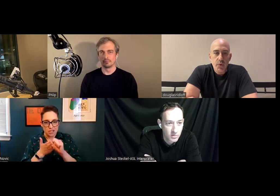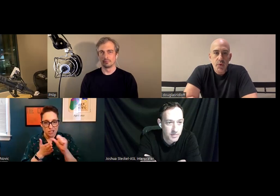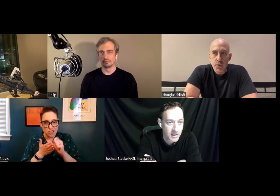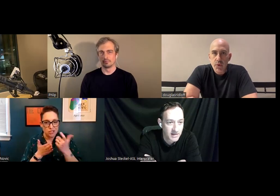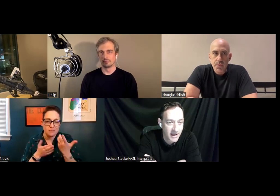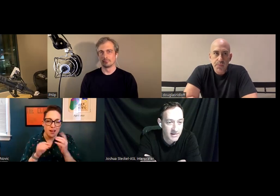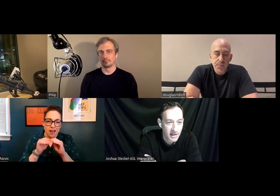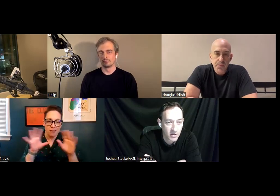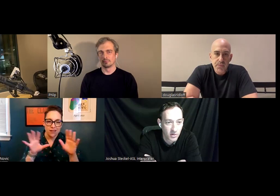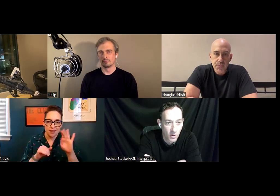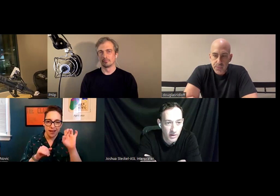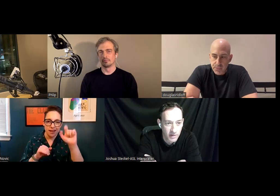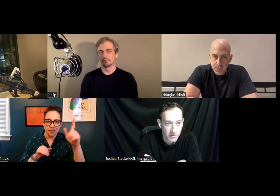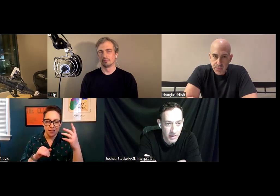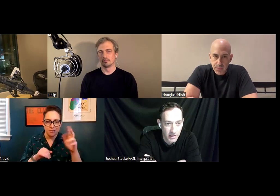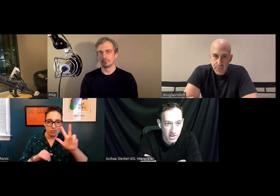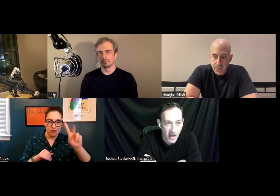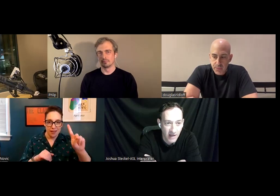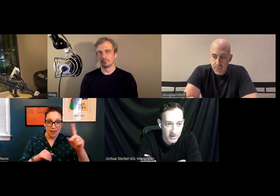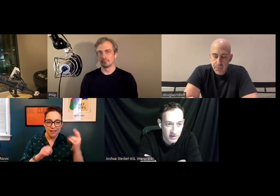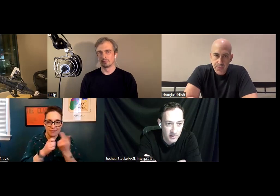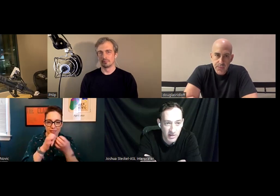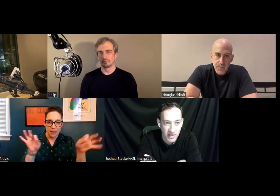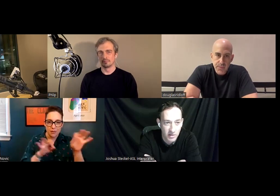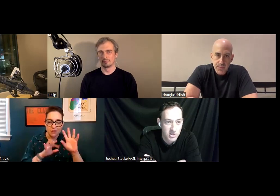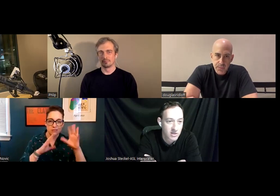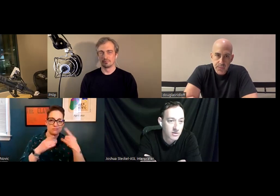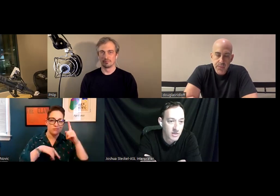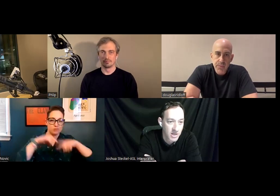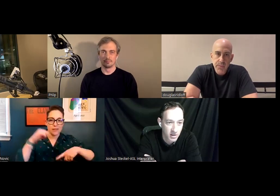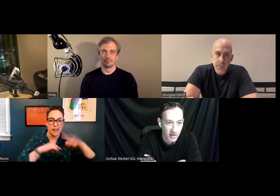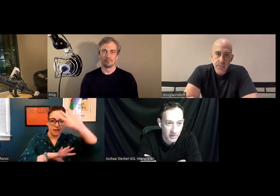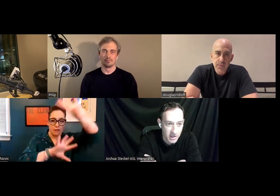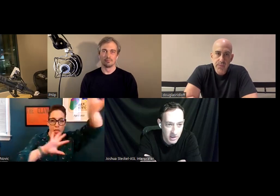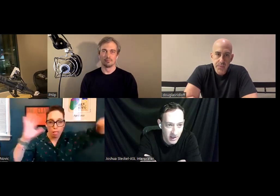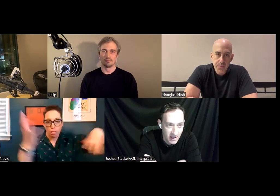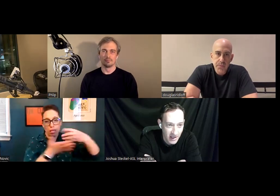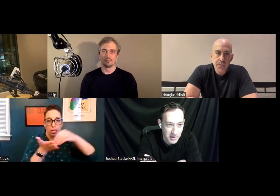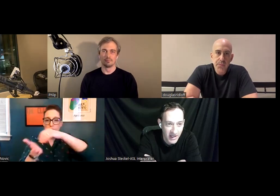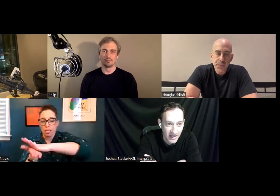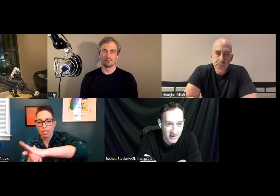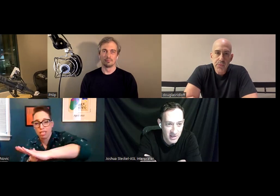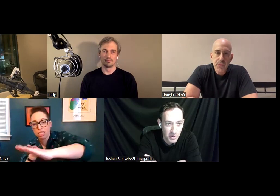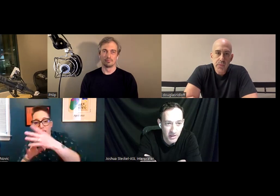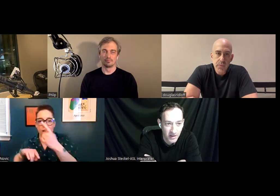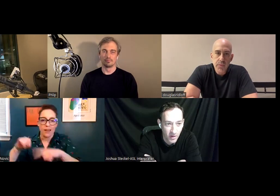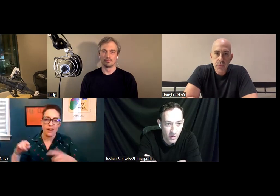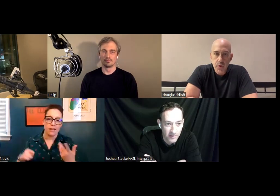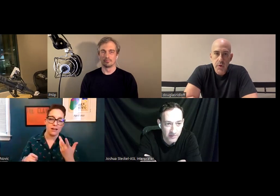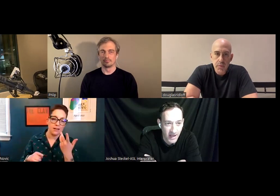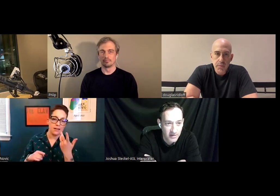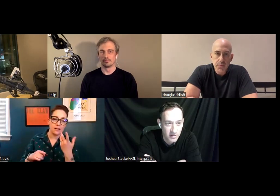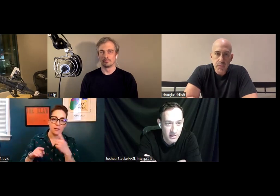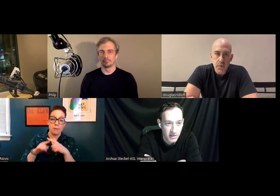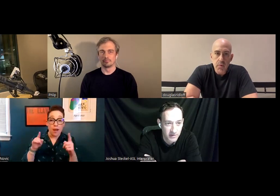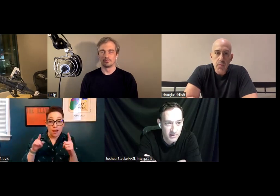to depict ASL on the written page. And obviously American Sign Language is a three-dimensional language, and you can't just put it on